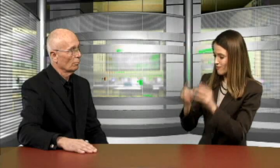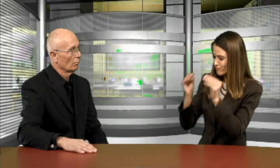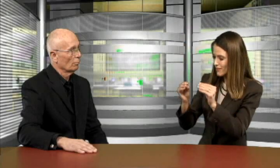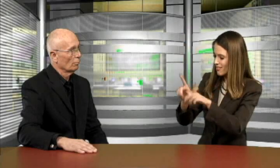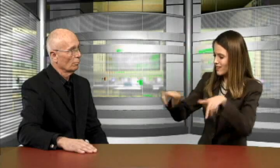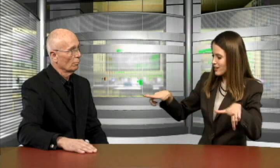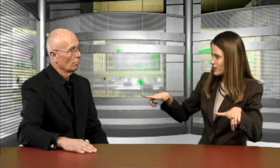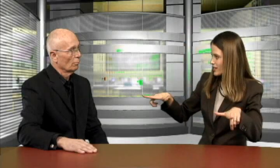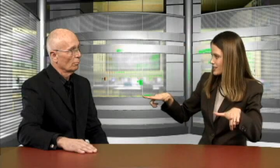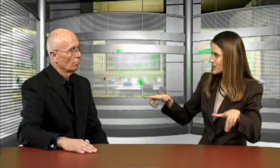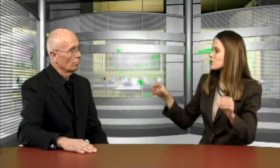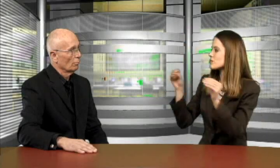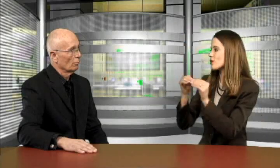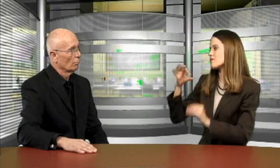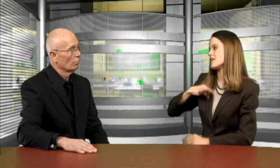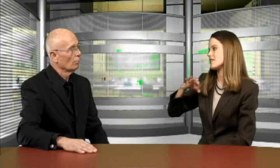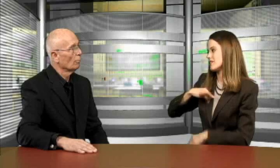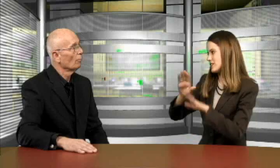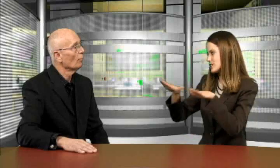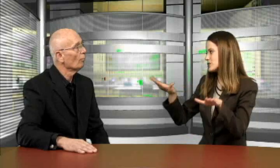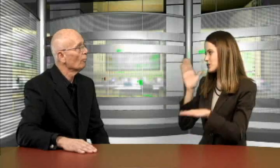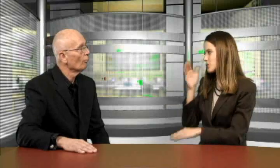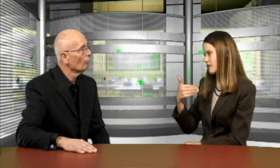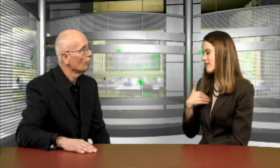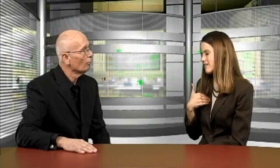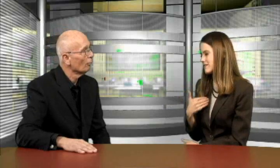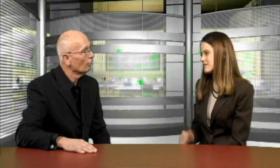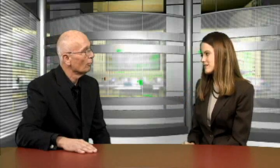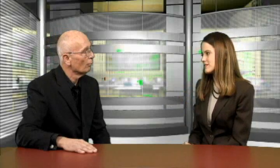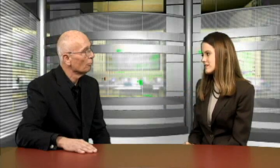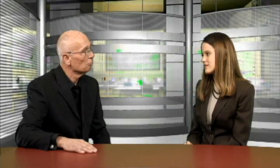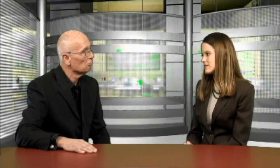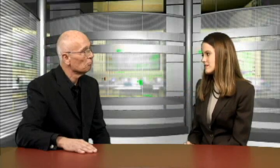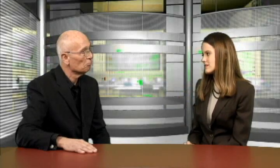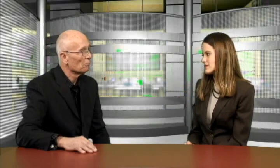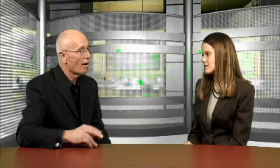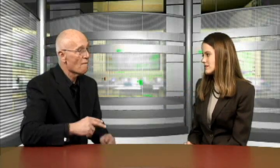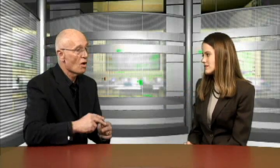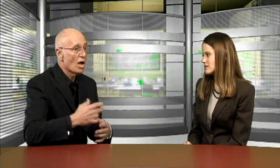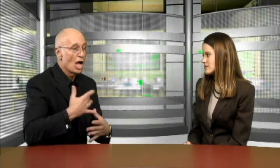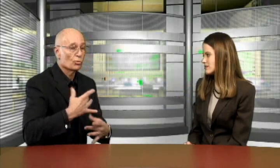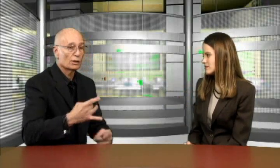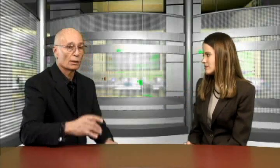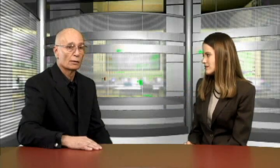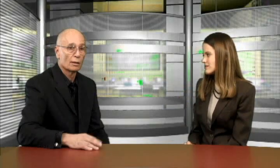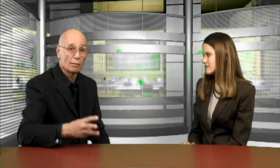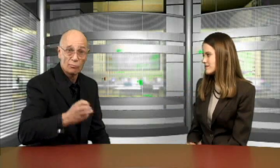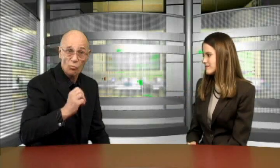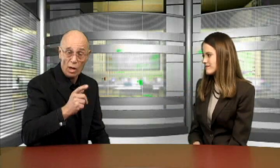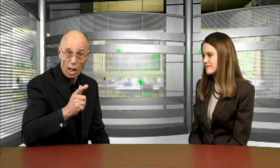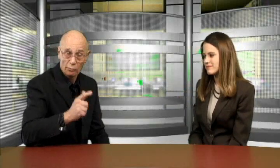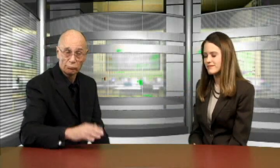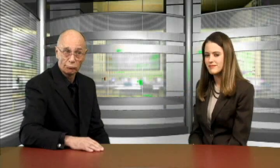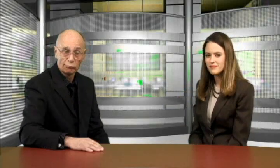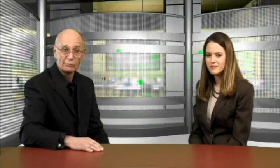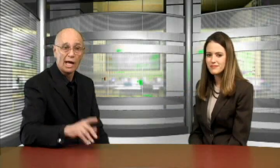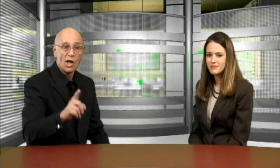as early as possible to give them exposure to language, and it's the more benefit the children will have. Ah, very interesting.